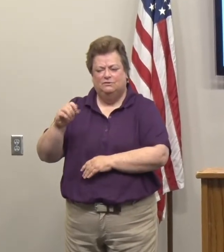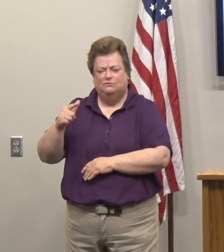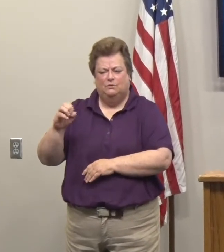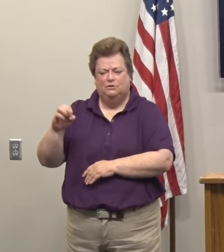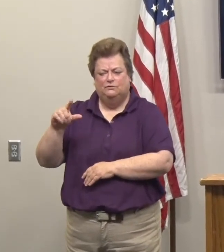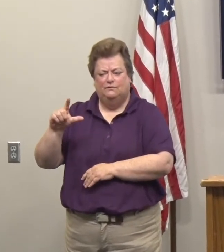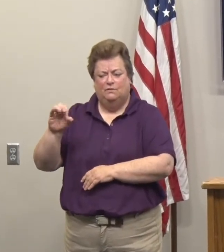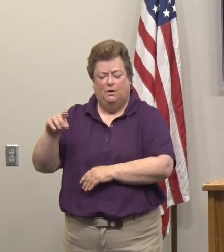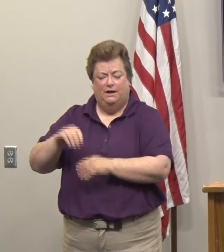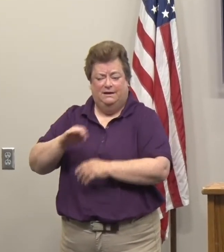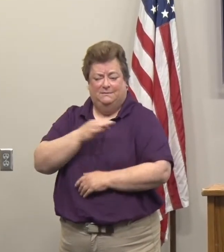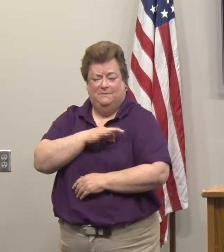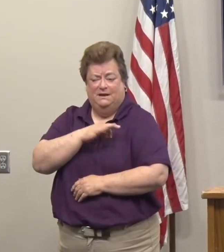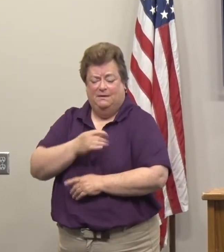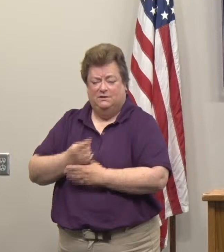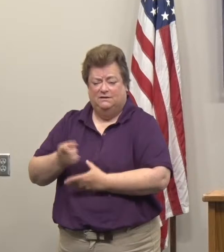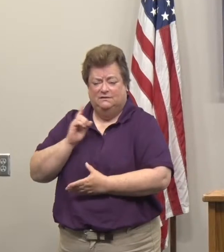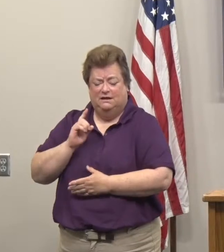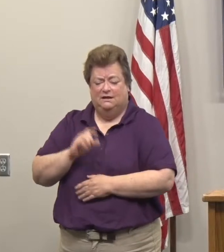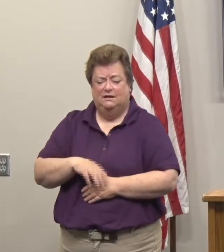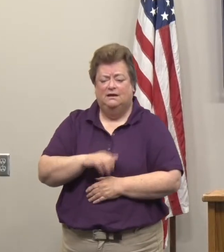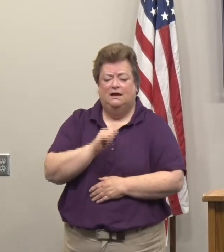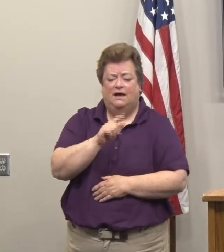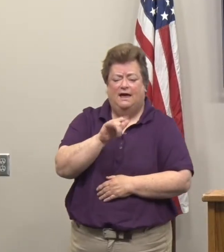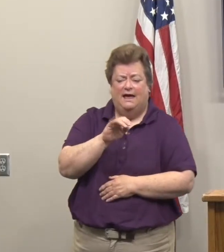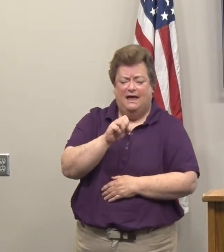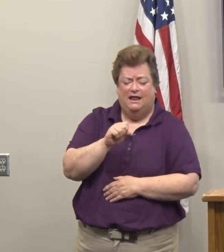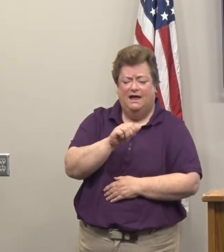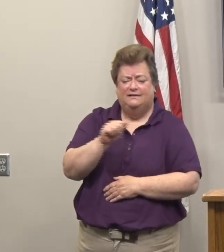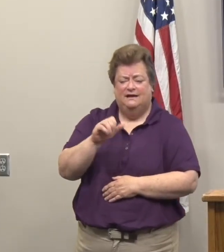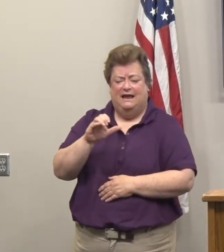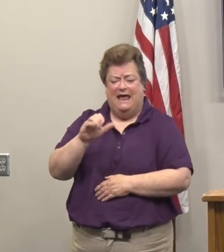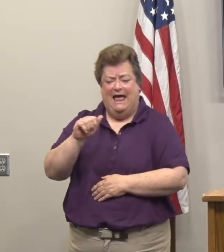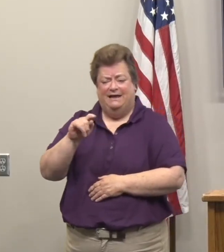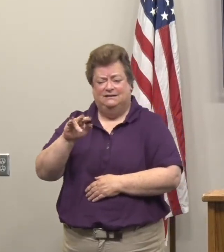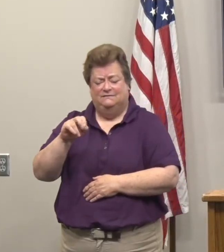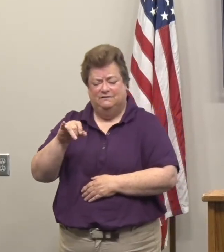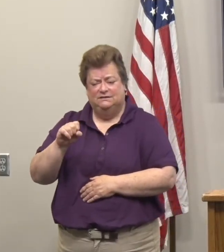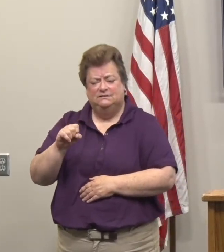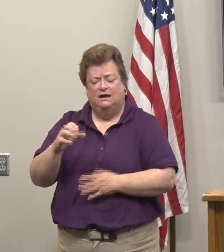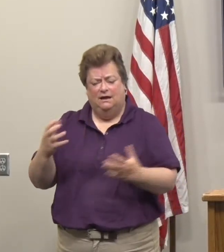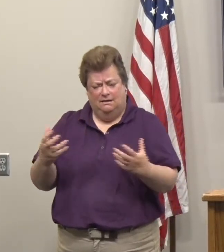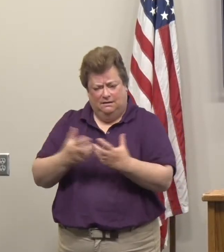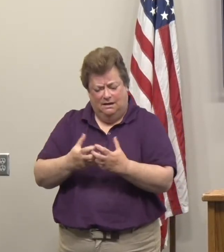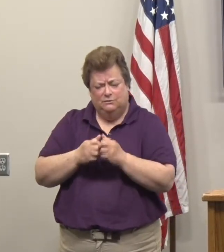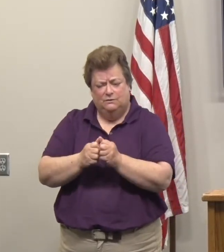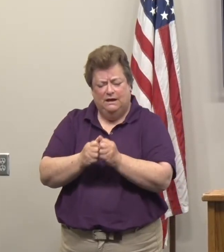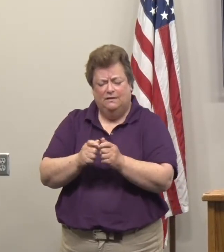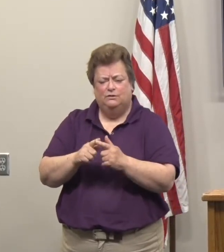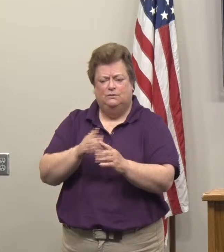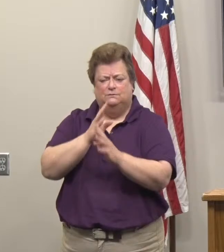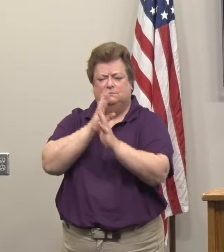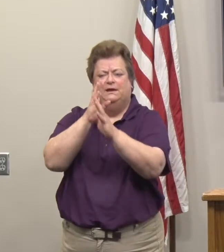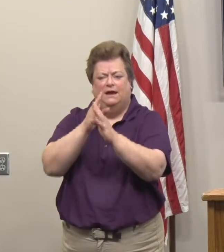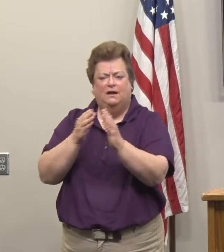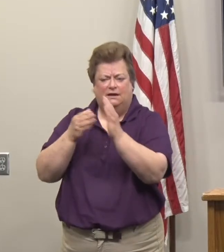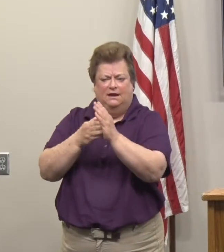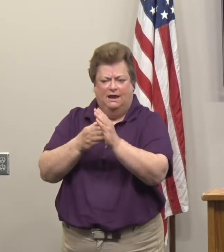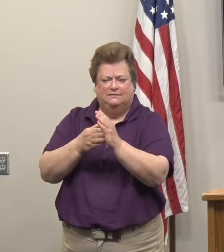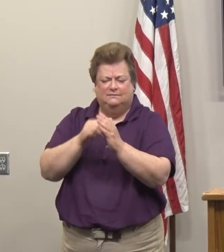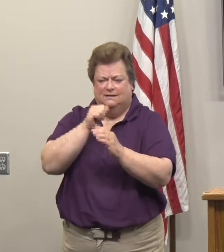week. Allies and activists have come together to speak out against the injustice that we've seen across the